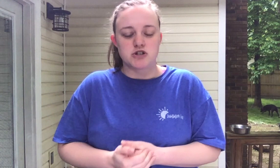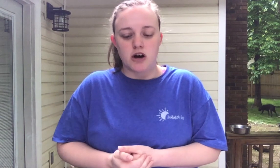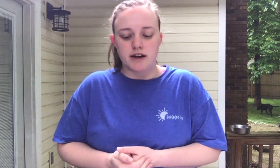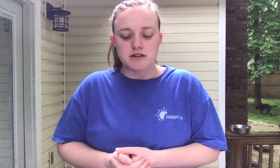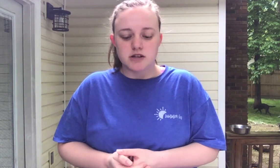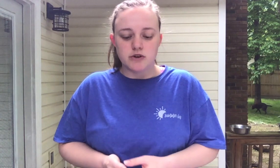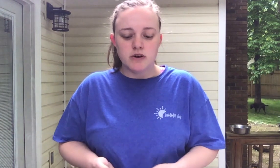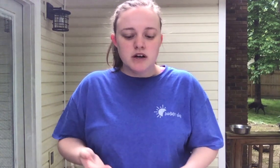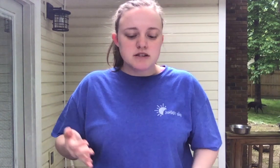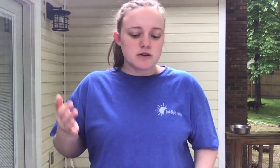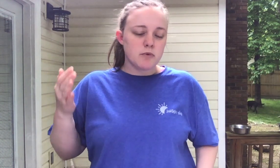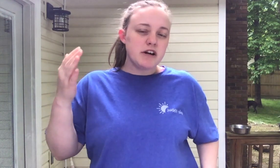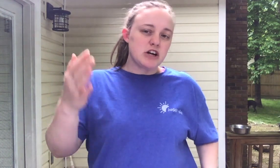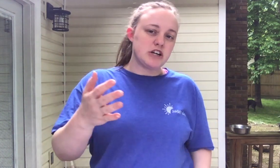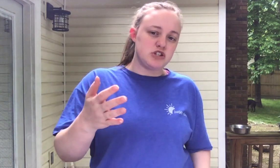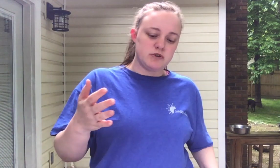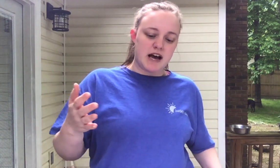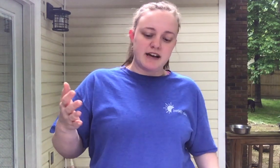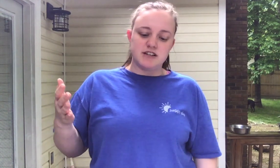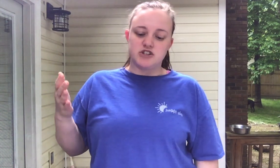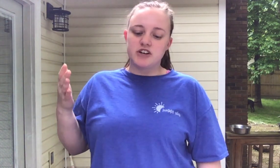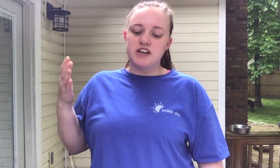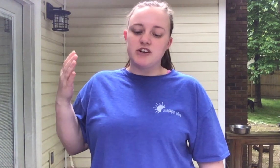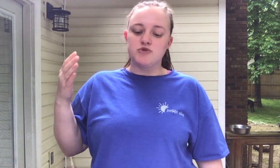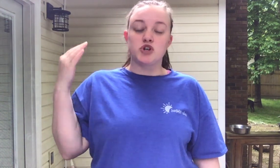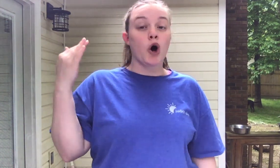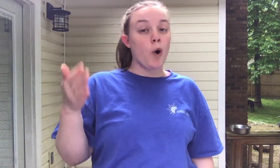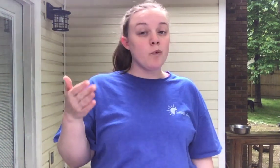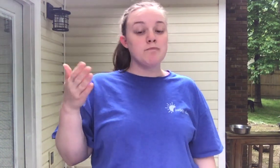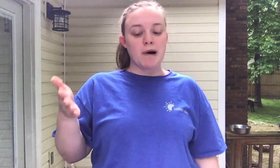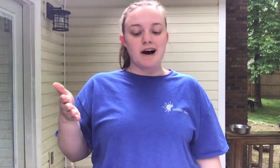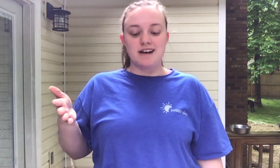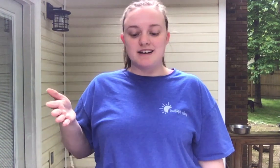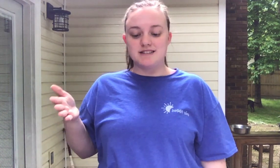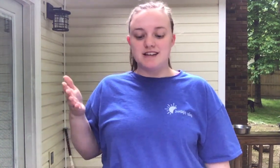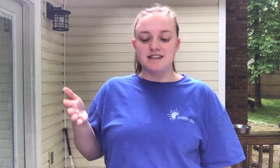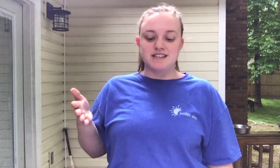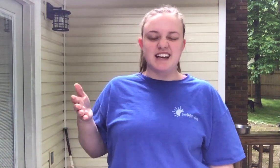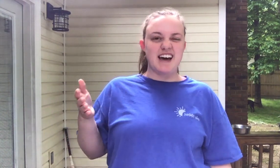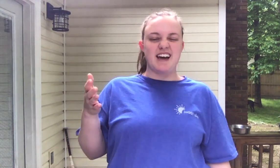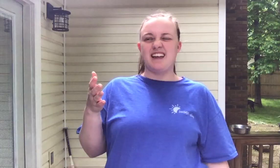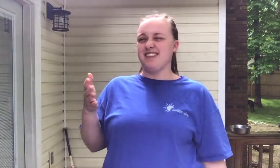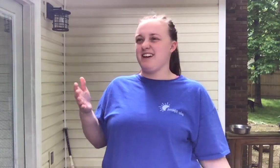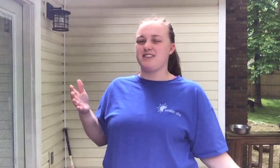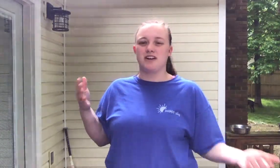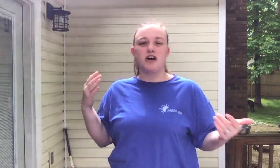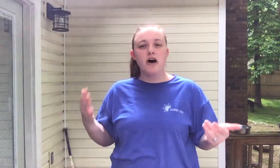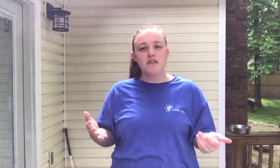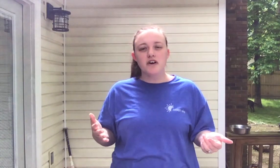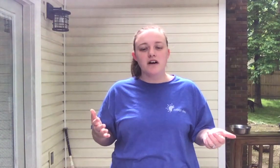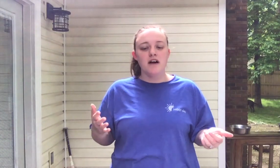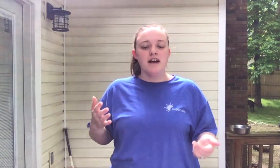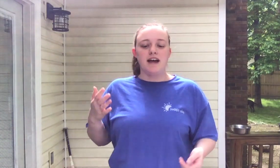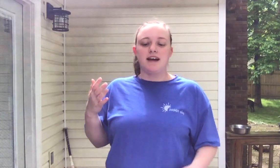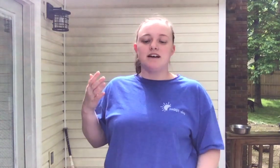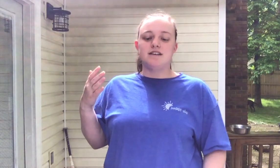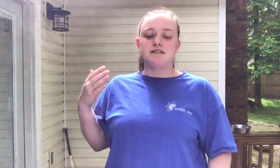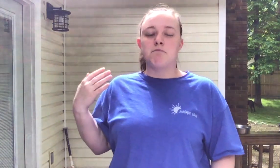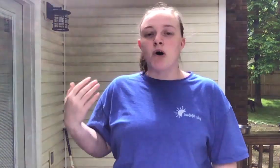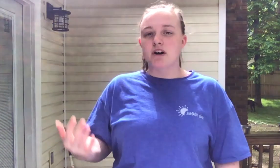talking to? So the way you're going to do that is you're going to use your own body to indicate like the color and the